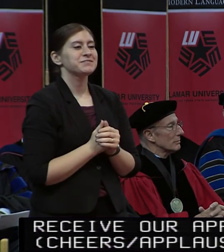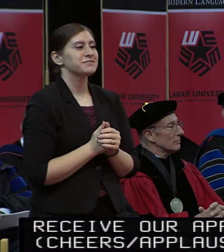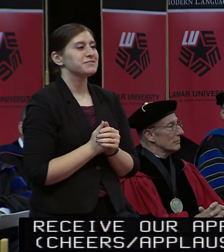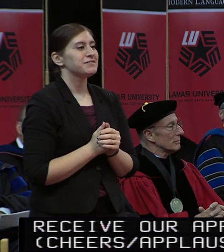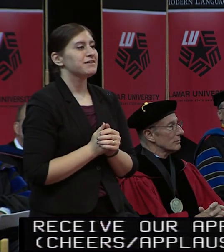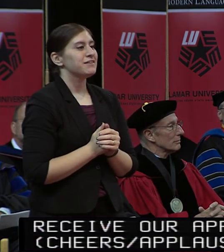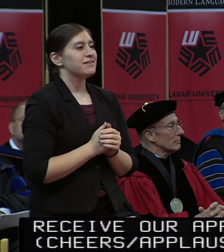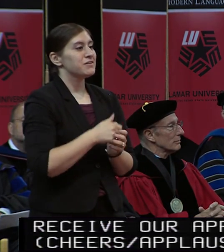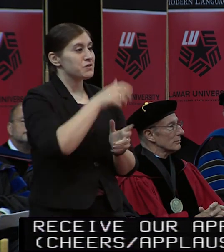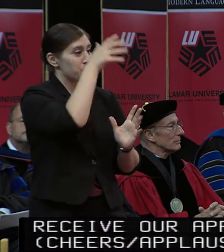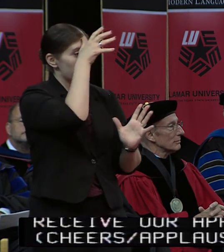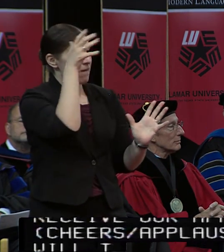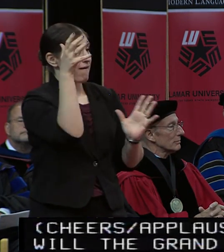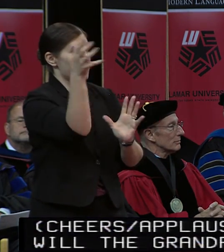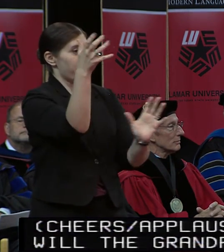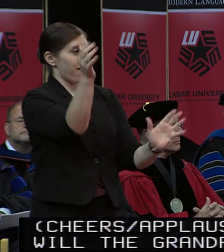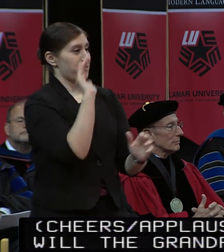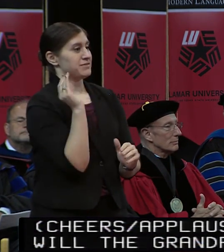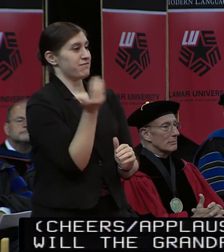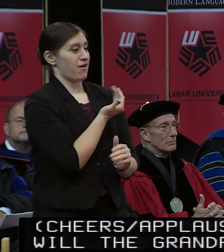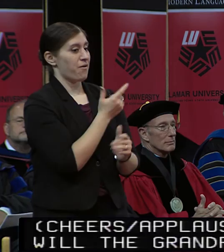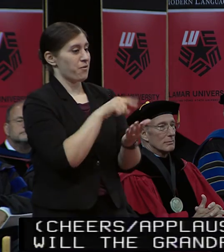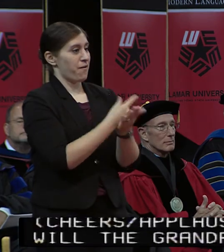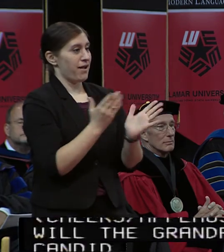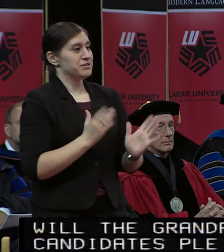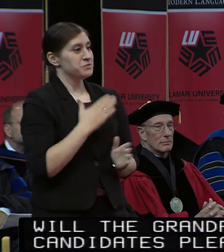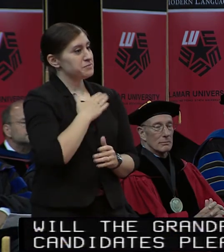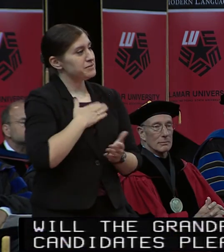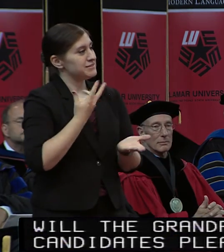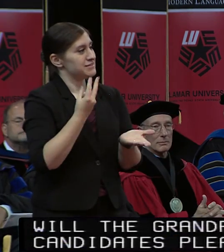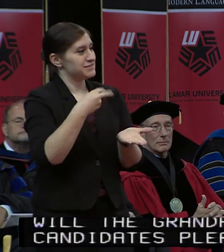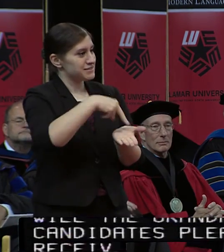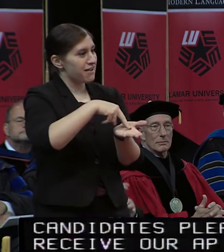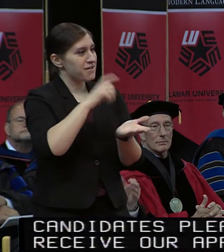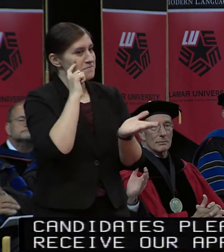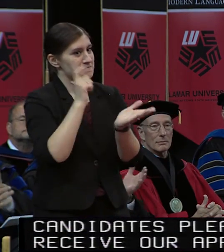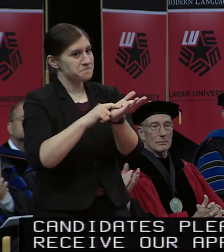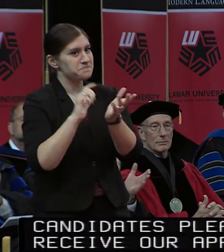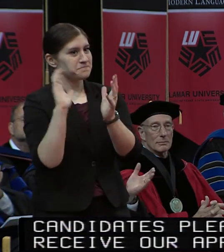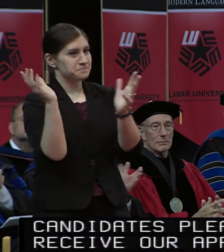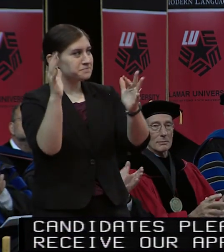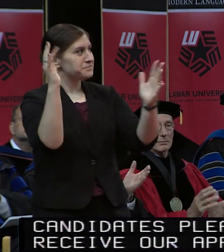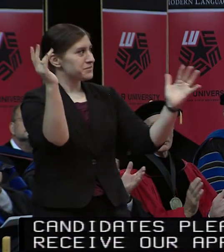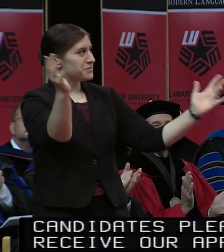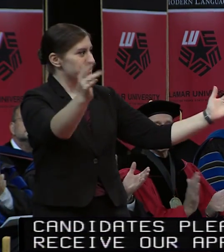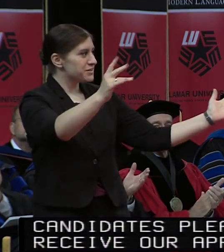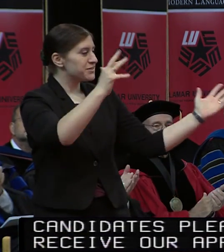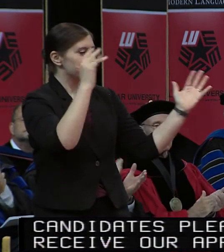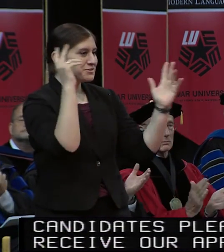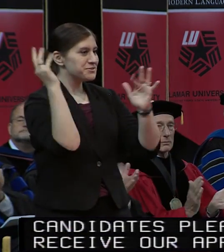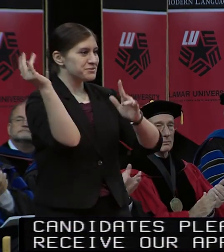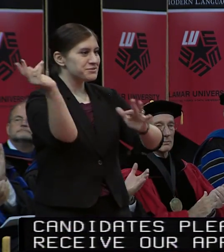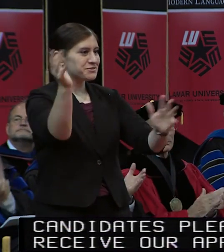Will the grandparents of our candidates please stand and receive our applause?